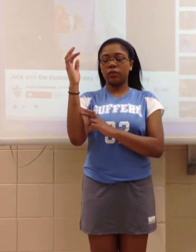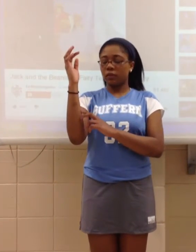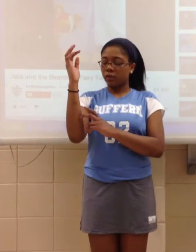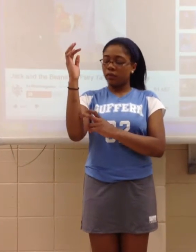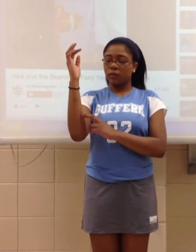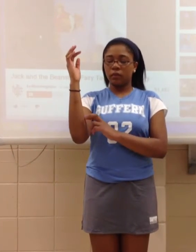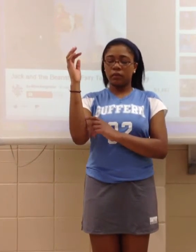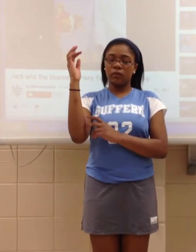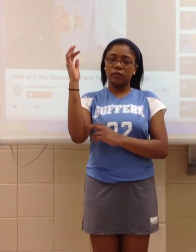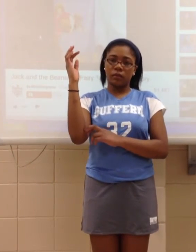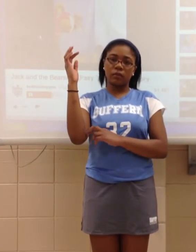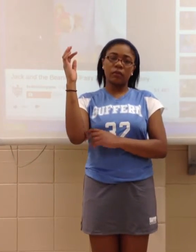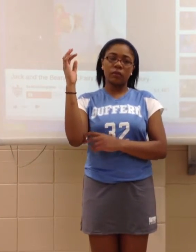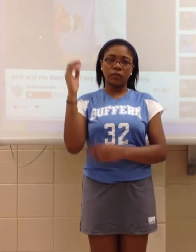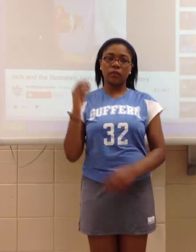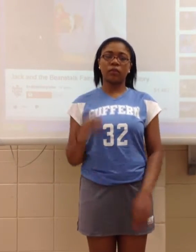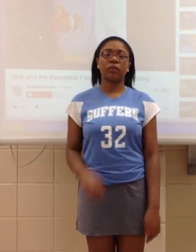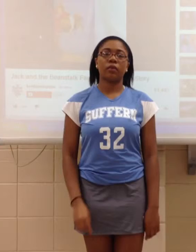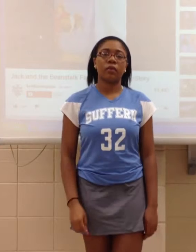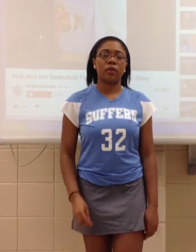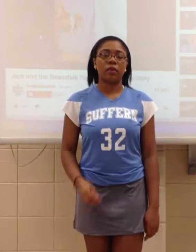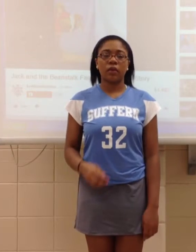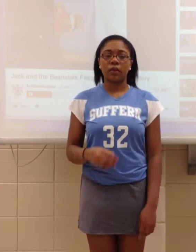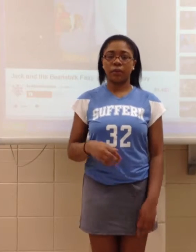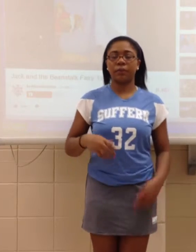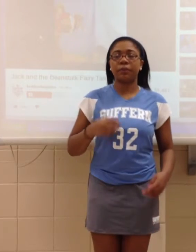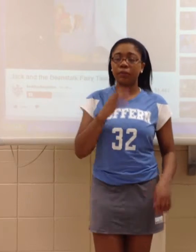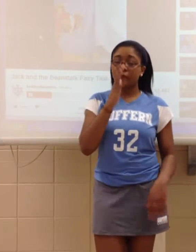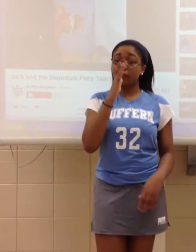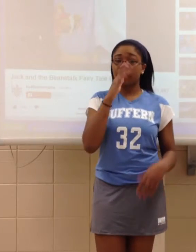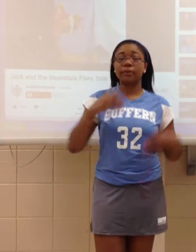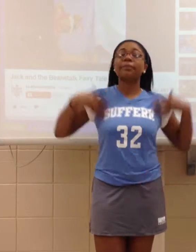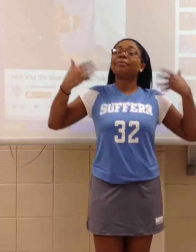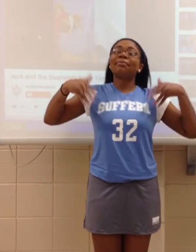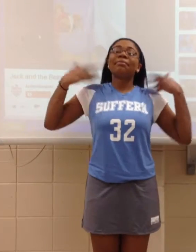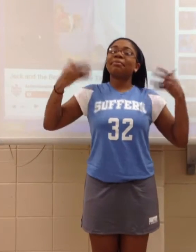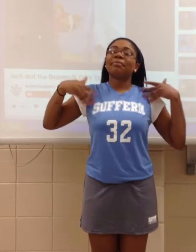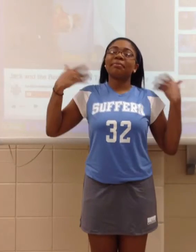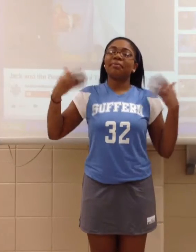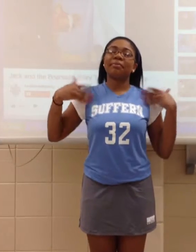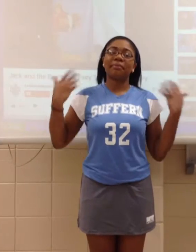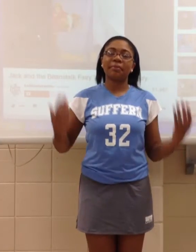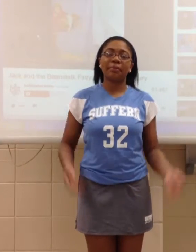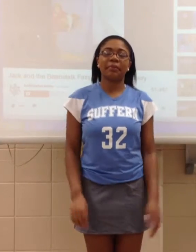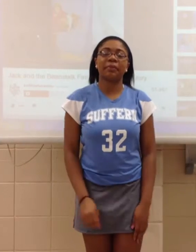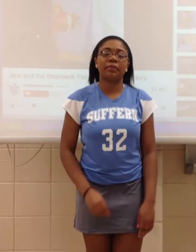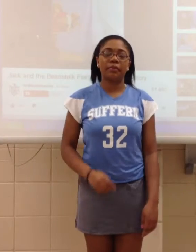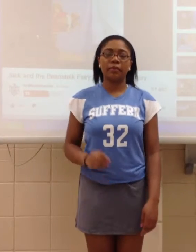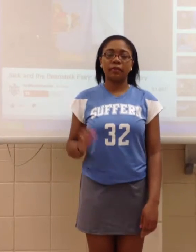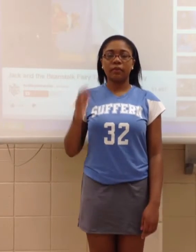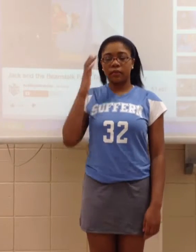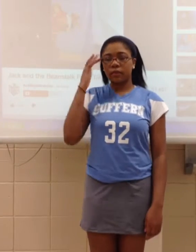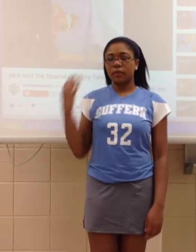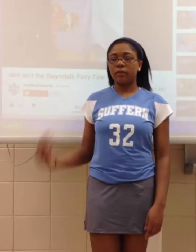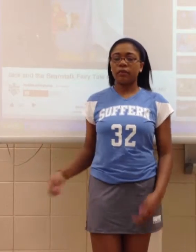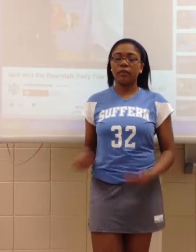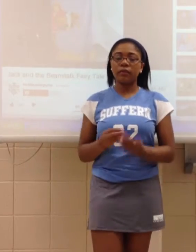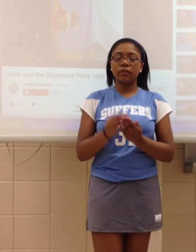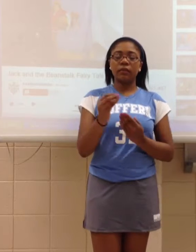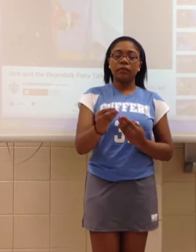and climbed down. Jack's mother was very happy to have him home, and the gold brought them food for many months.